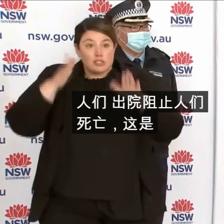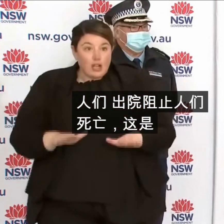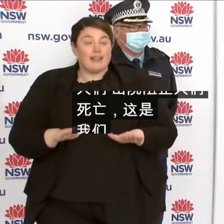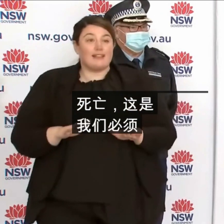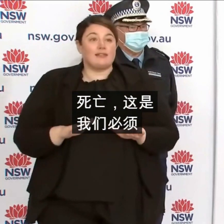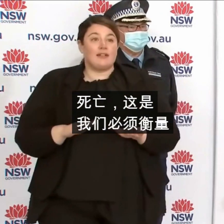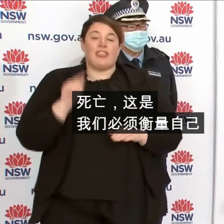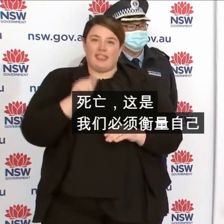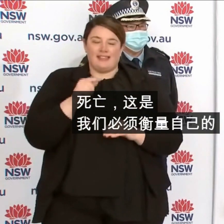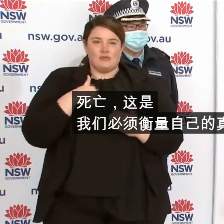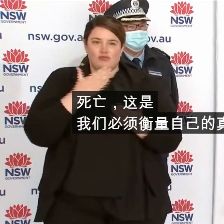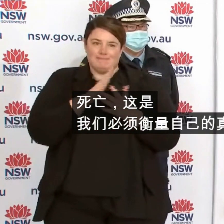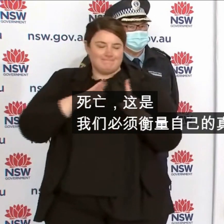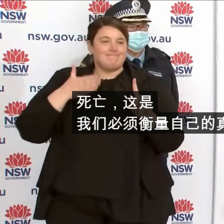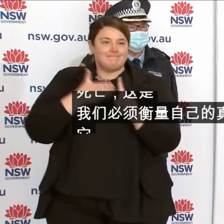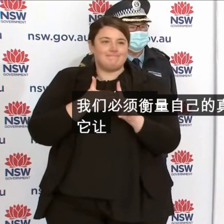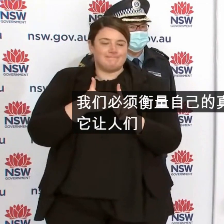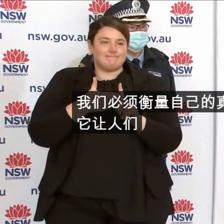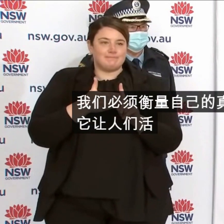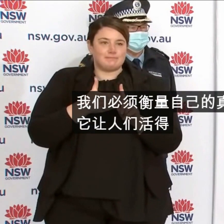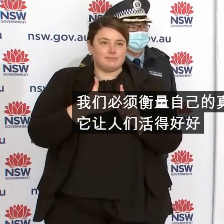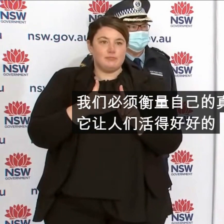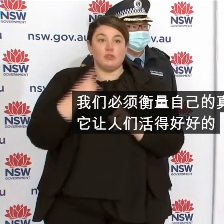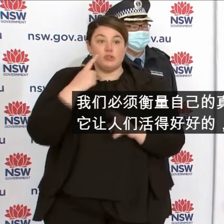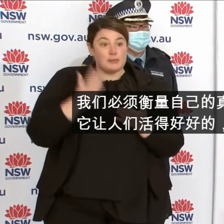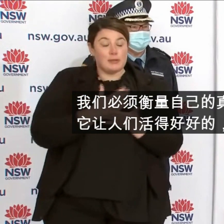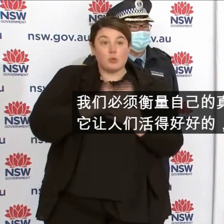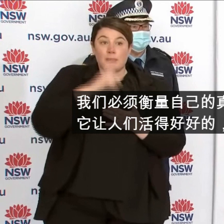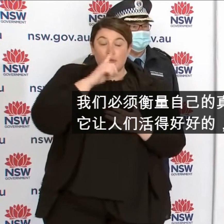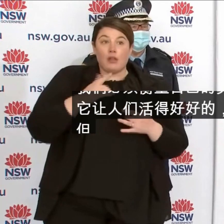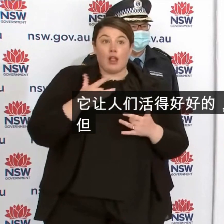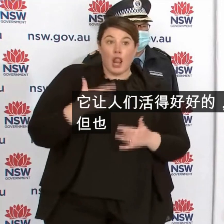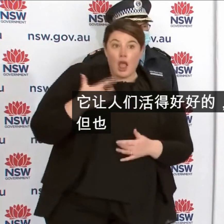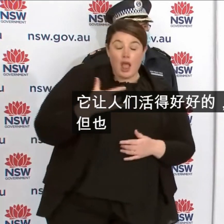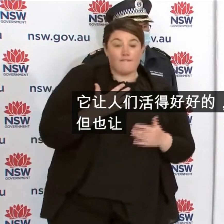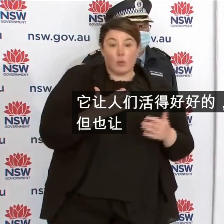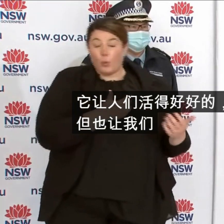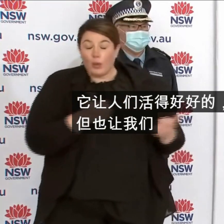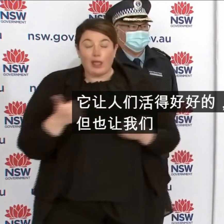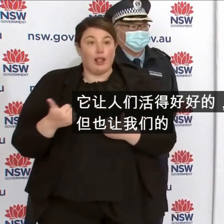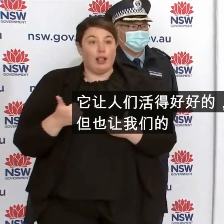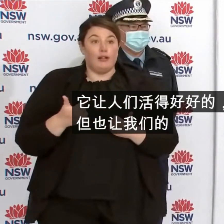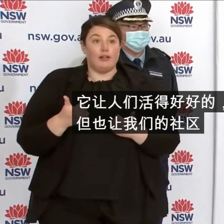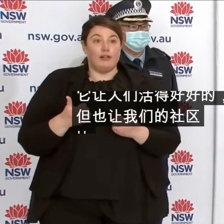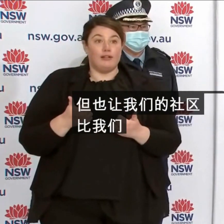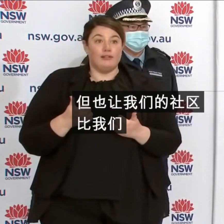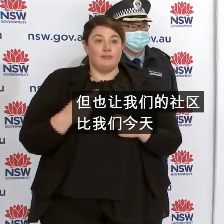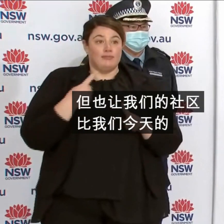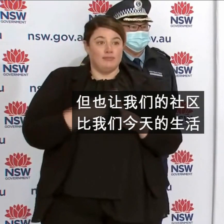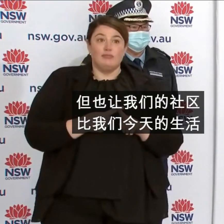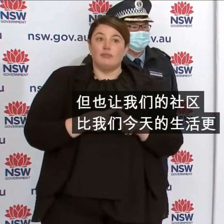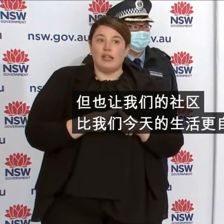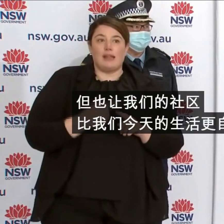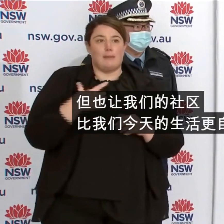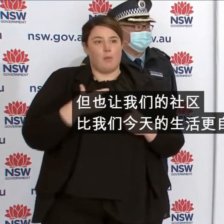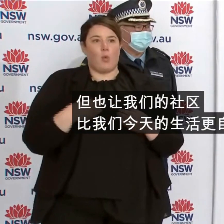measure that we will have to measure ourselves by. It's keeping people alive and well, but also allowing our community to live more freely